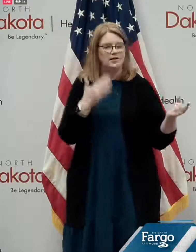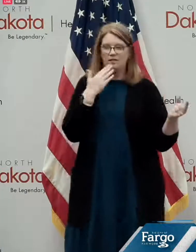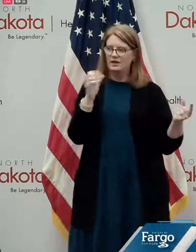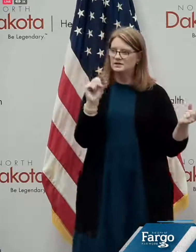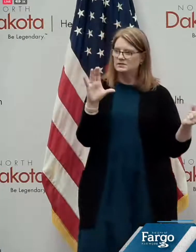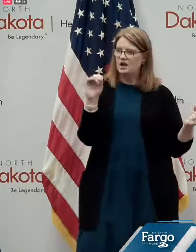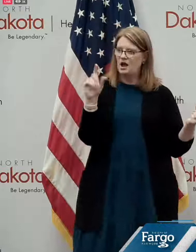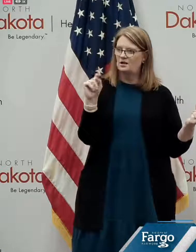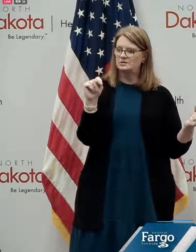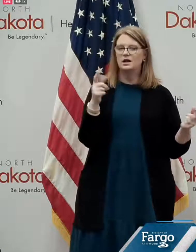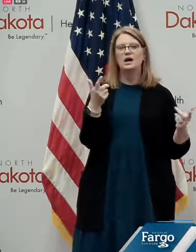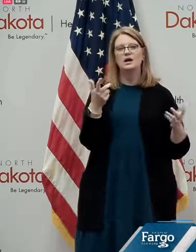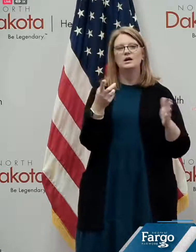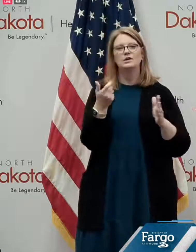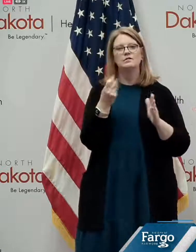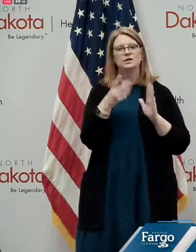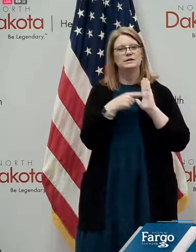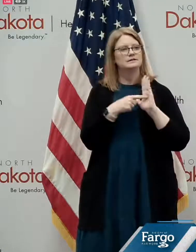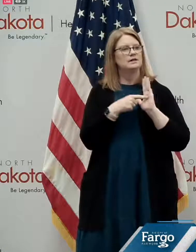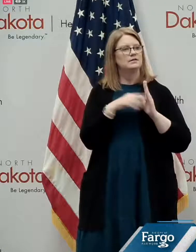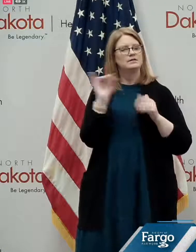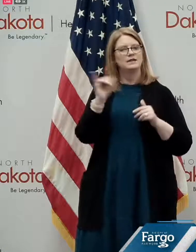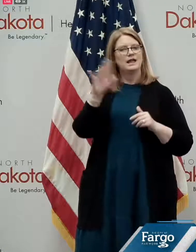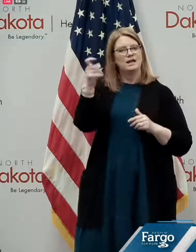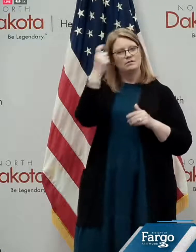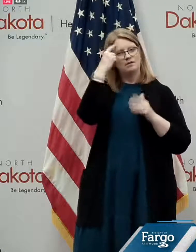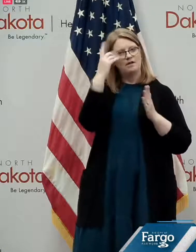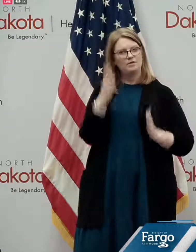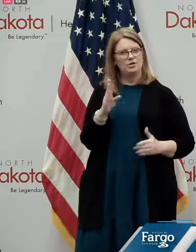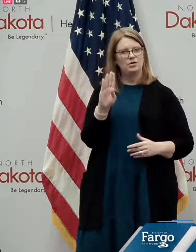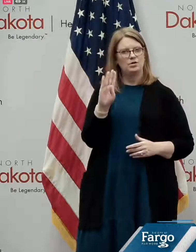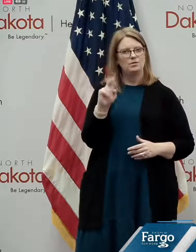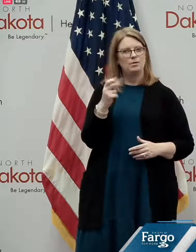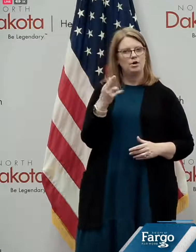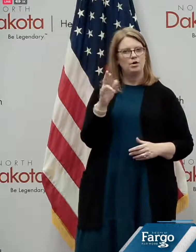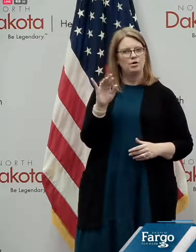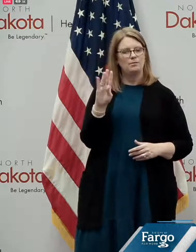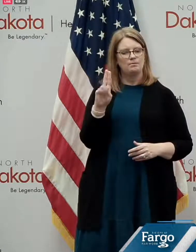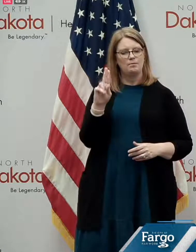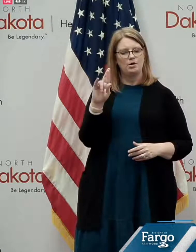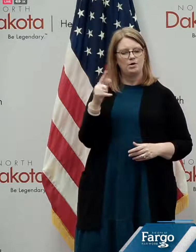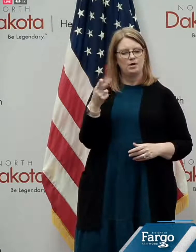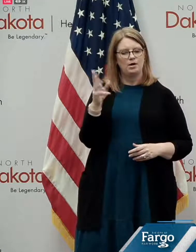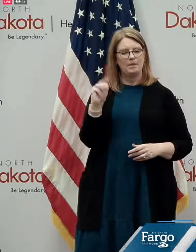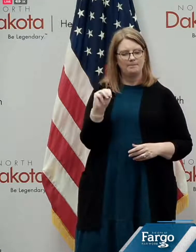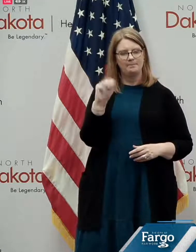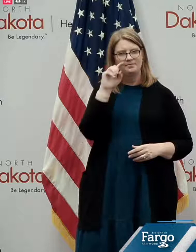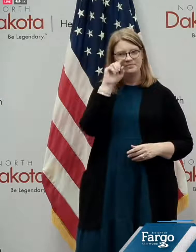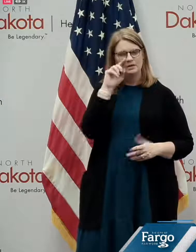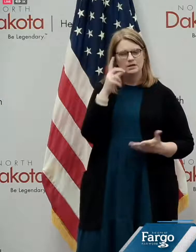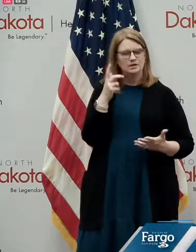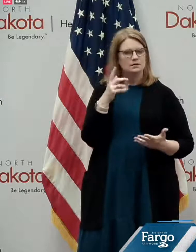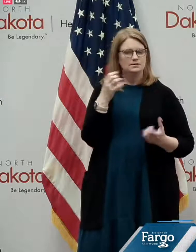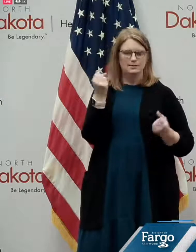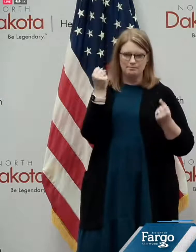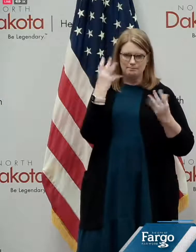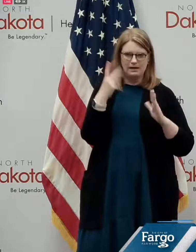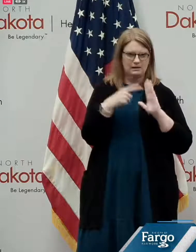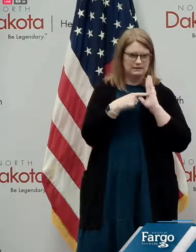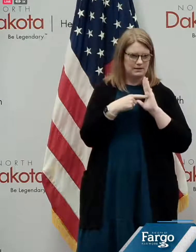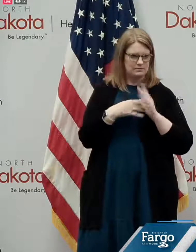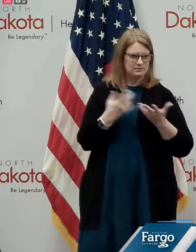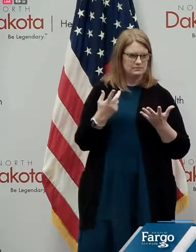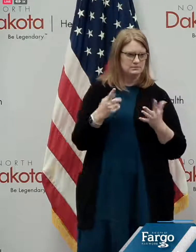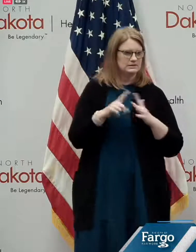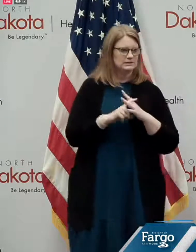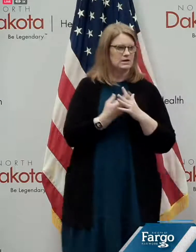can share a few examples, and like Governor Burgum said, we're expecting hundreds more examples as we go through this process. Starting